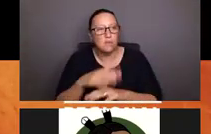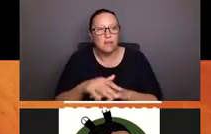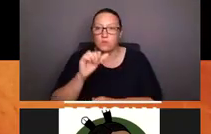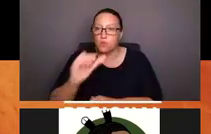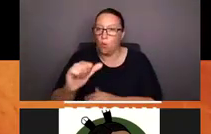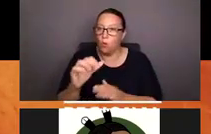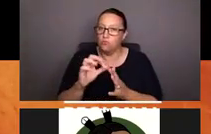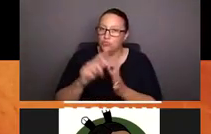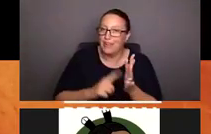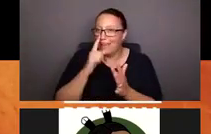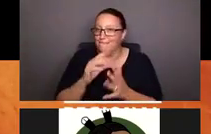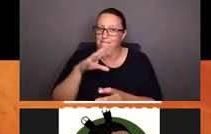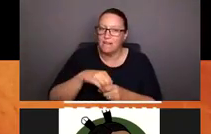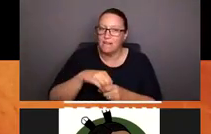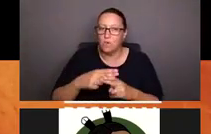and/or your community.